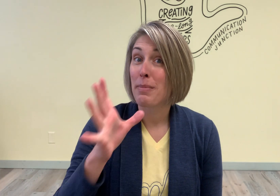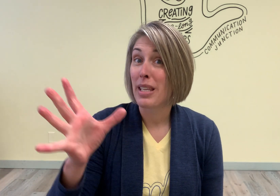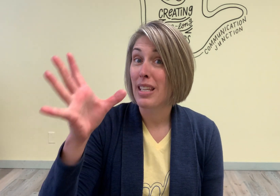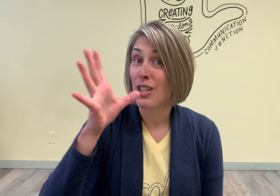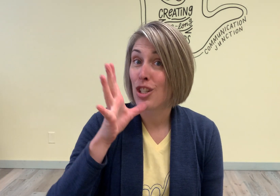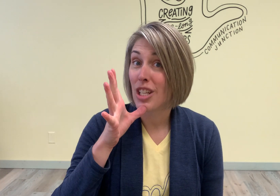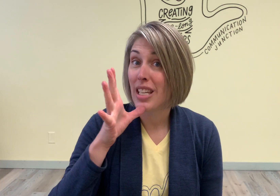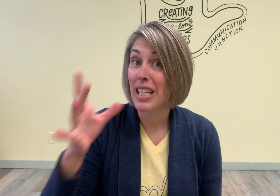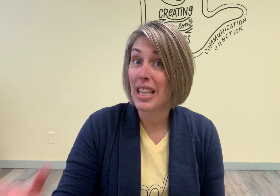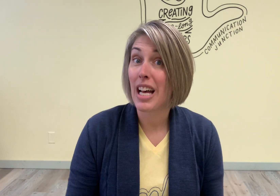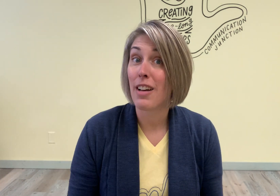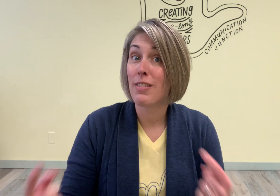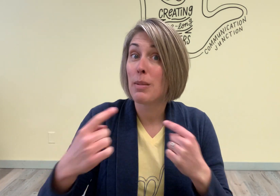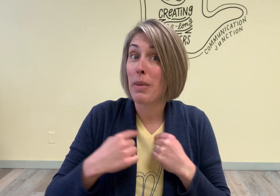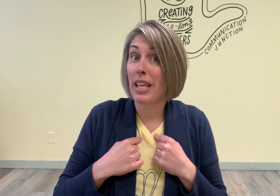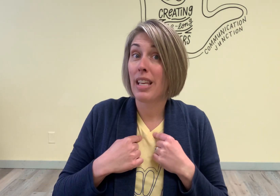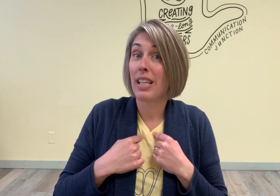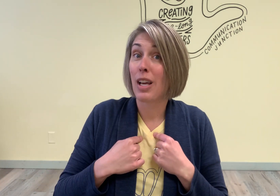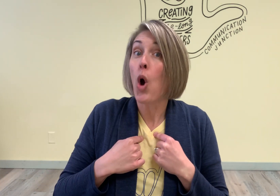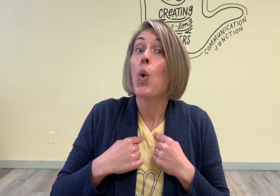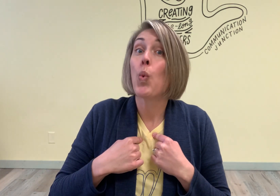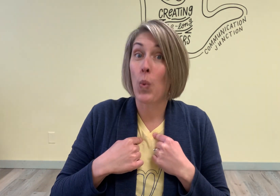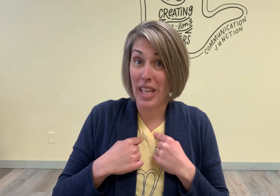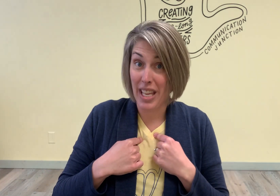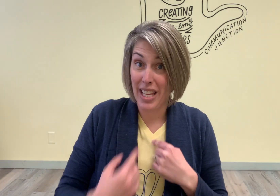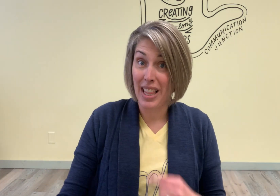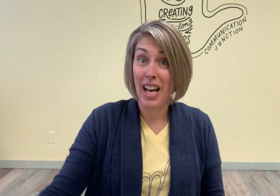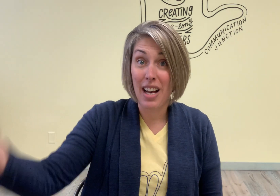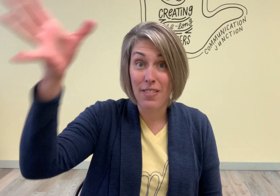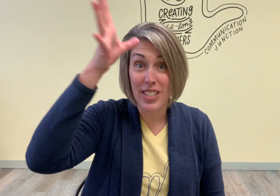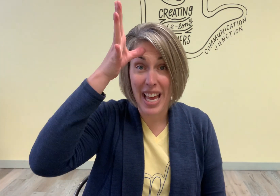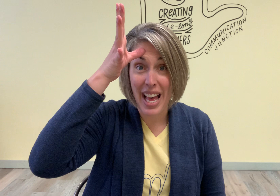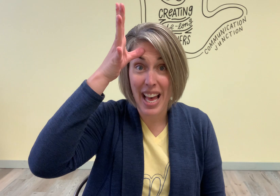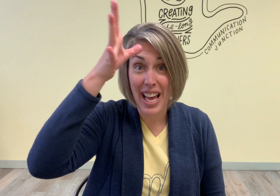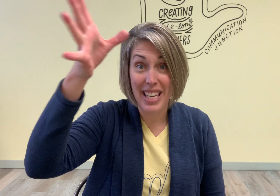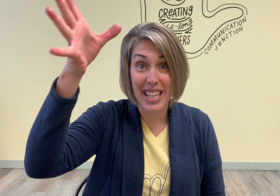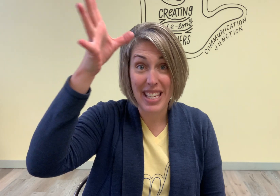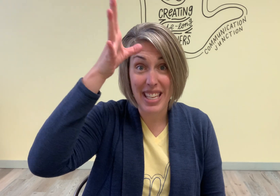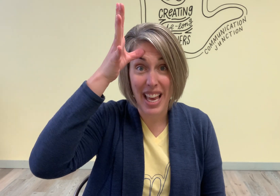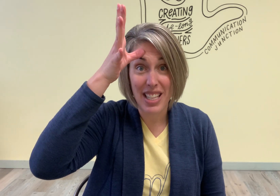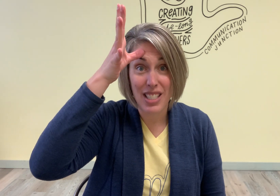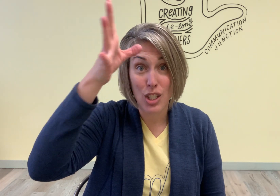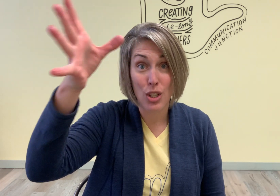Mommy, she loves me. We love Daddy, yes